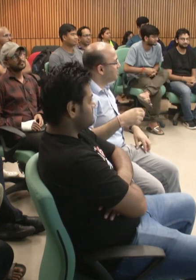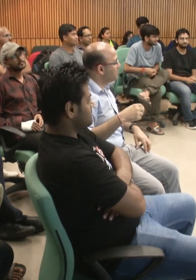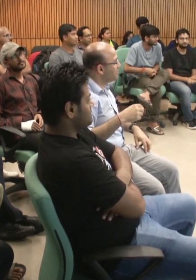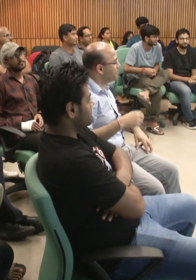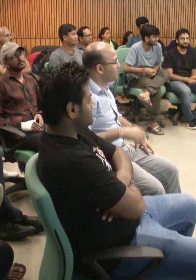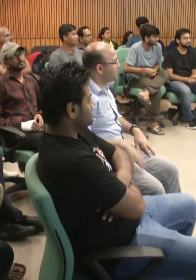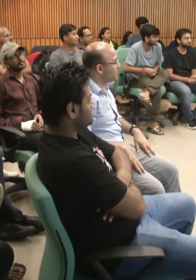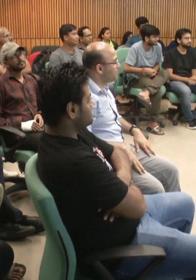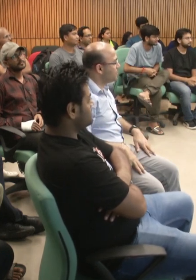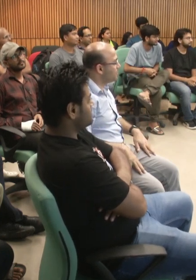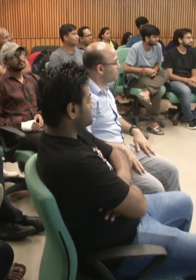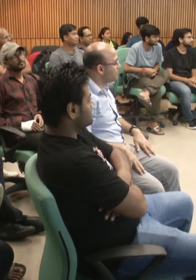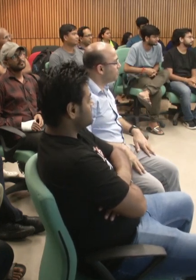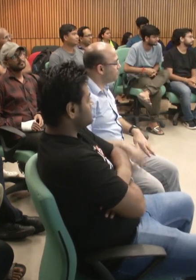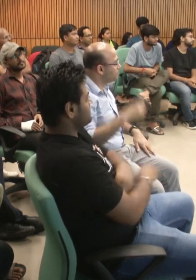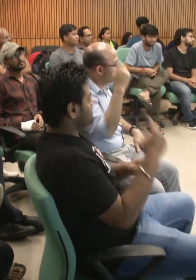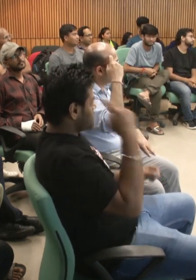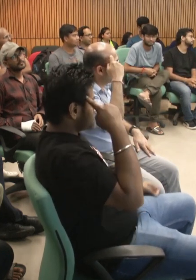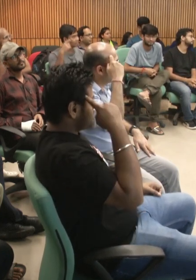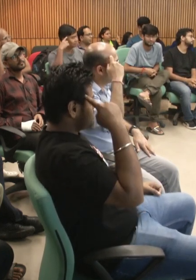okay, it goes like this.